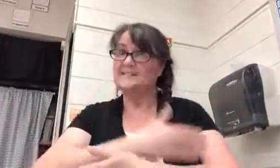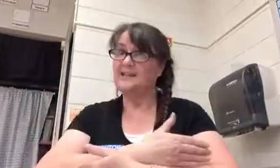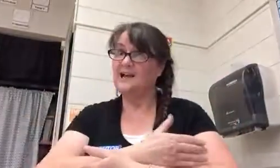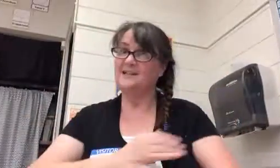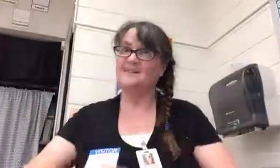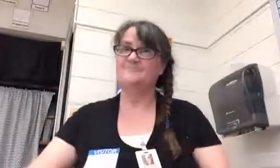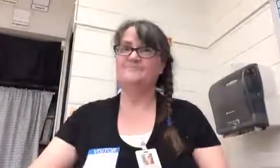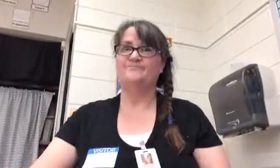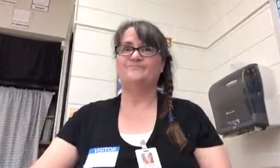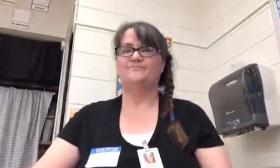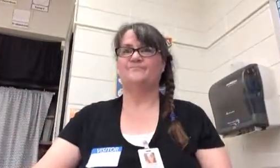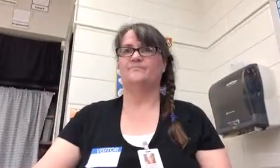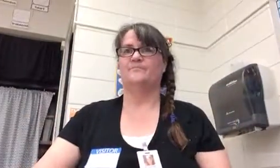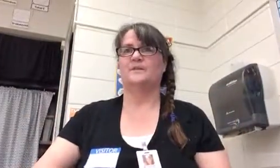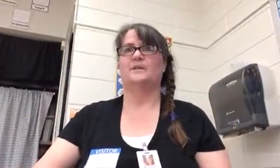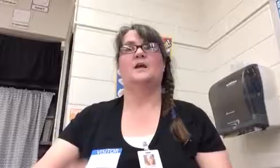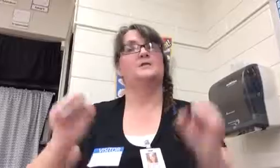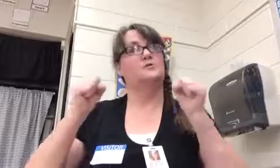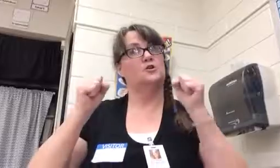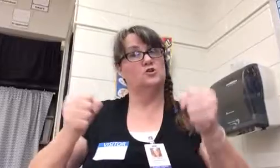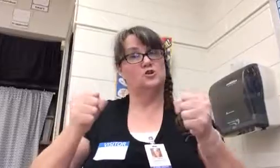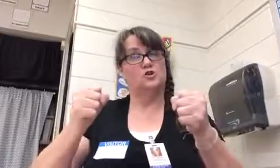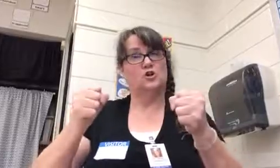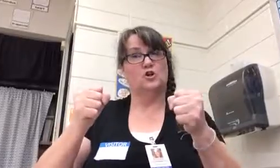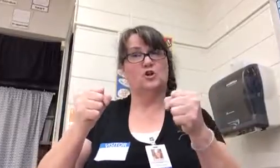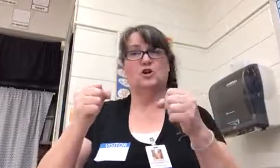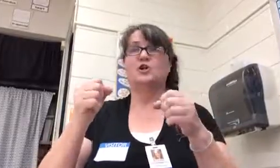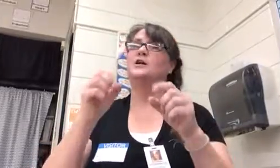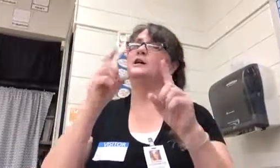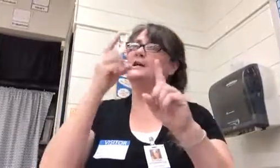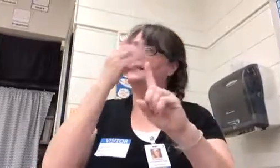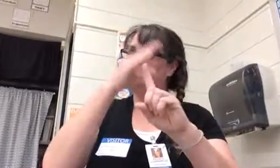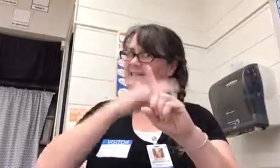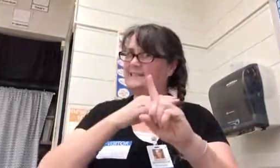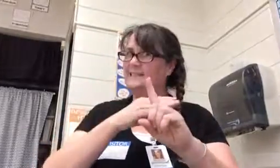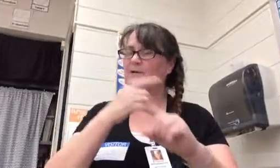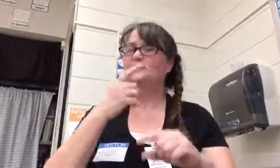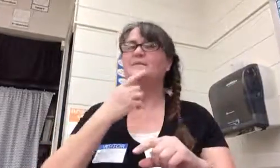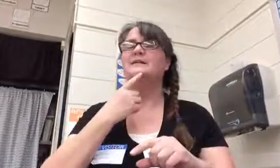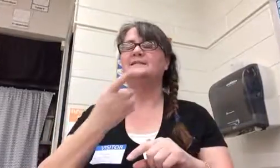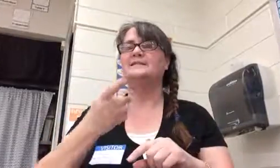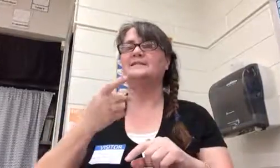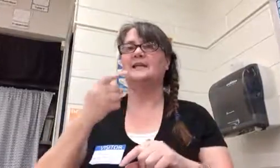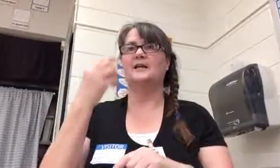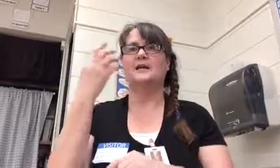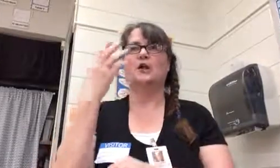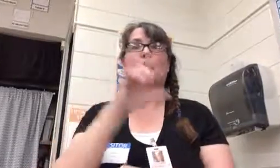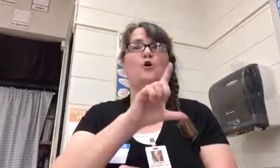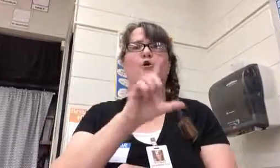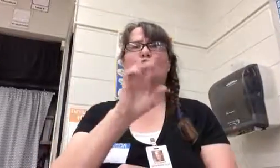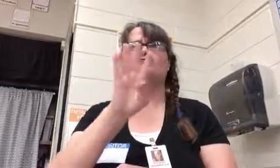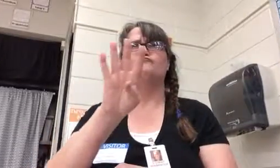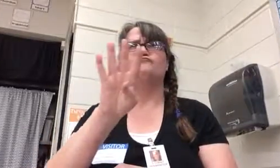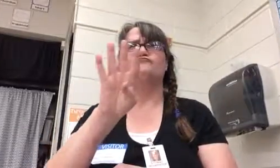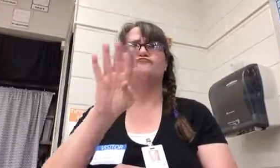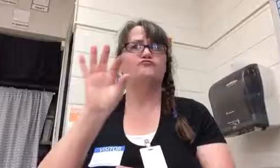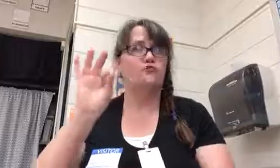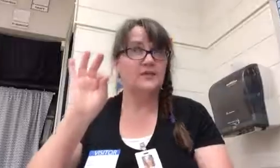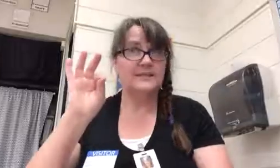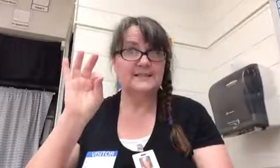49 degrees, which is pretty warm for January 10th. So we woke up this morning, and I